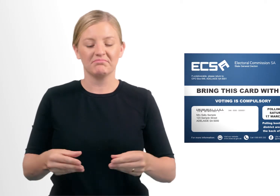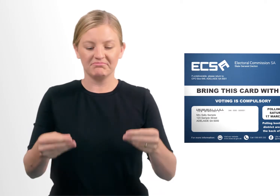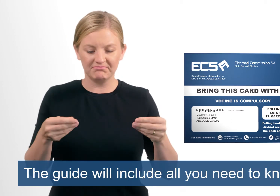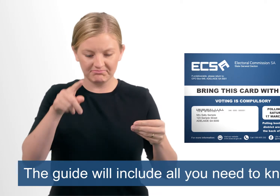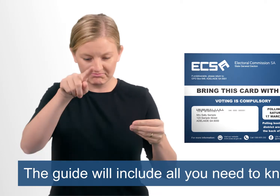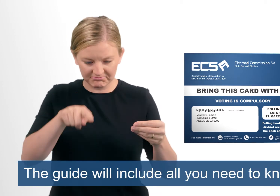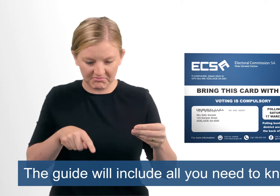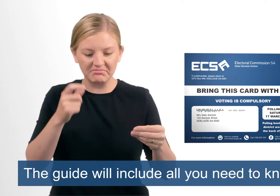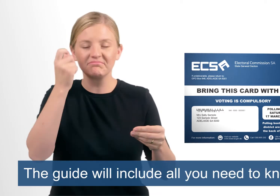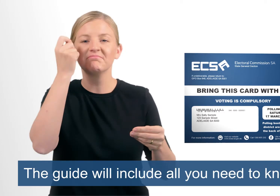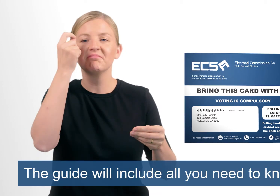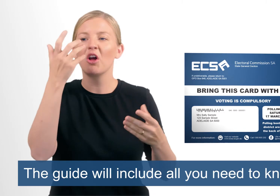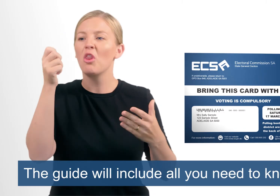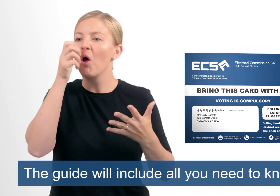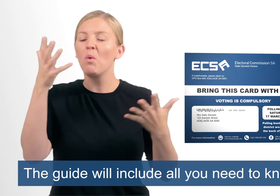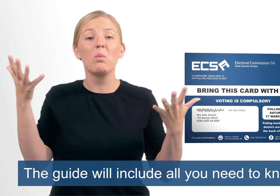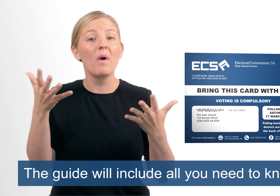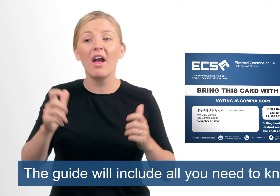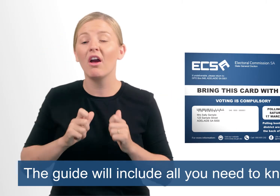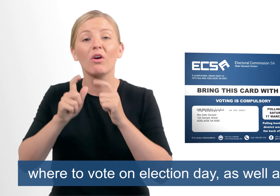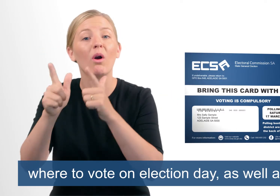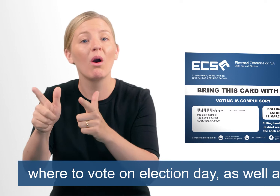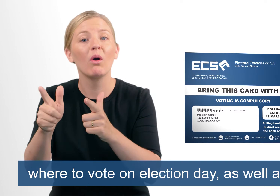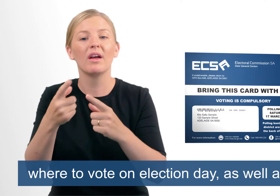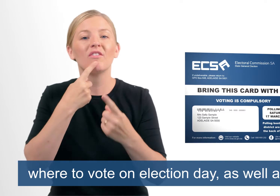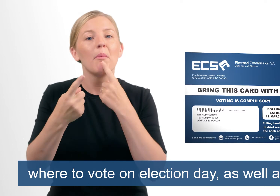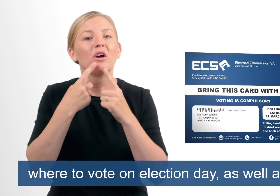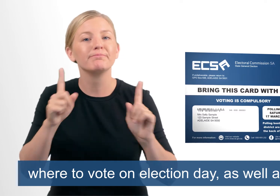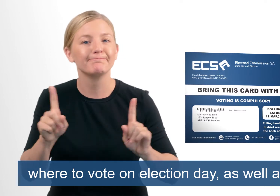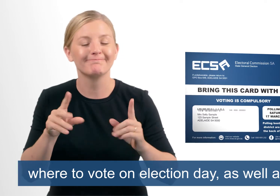The guide will include all you need to know about where to vote on election day,